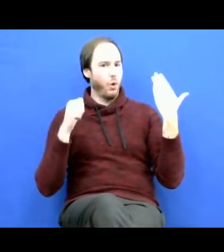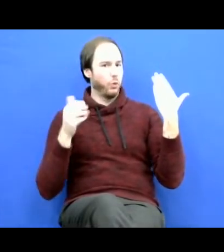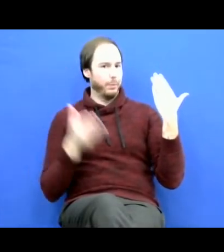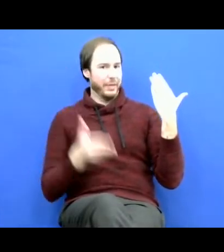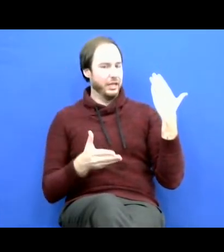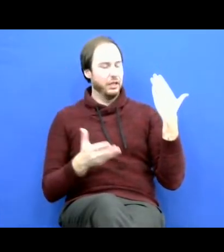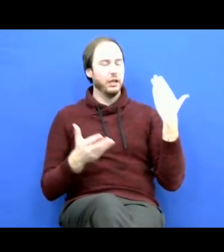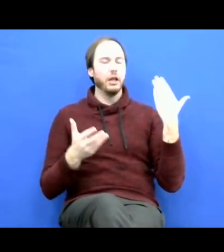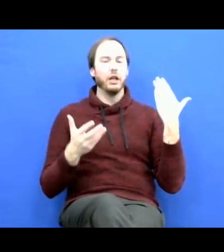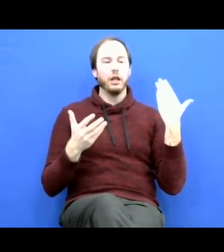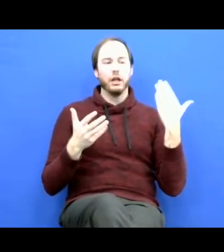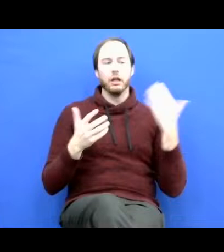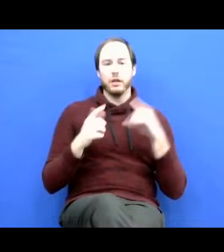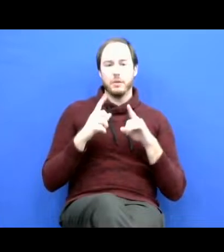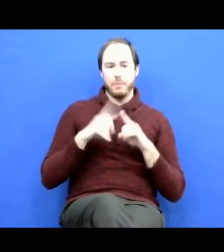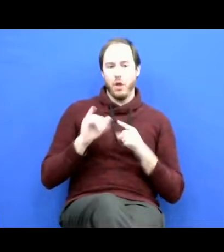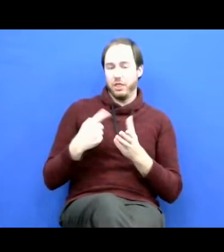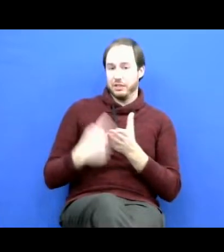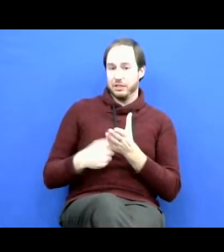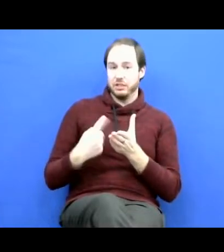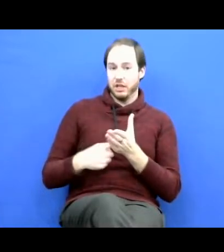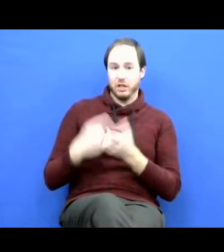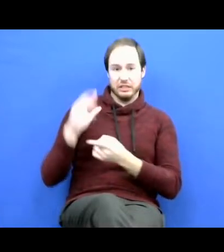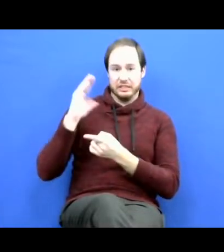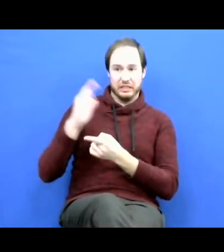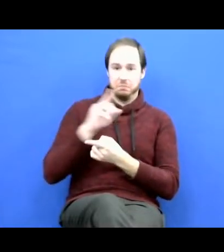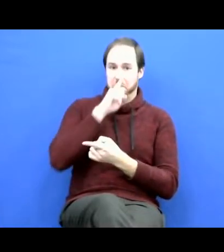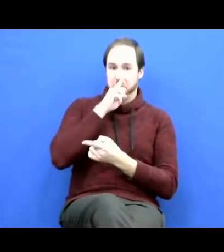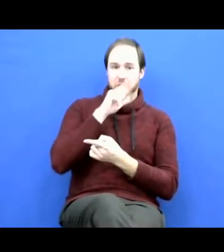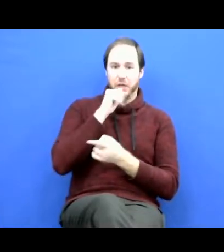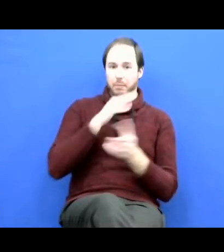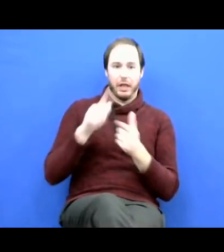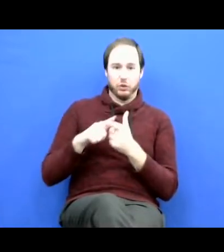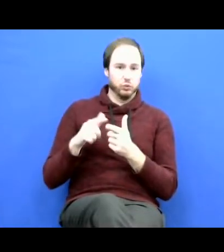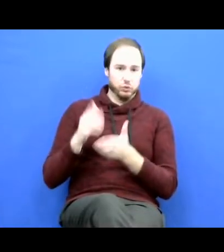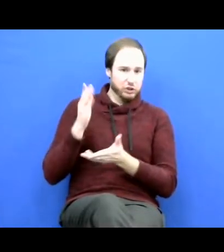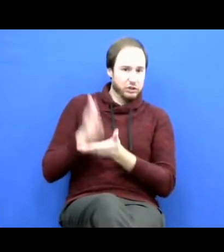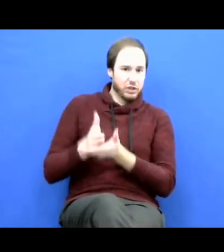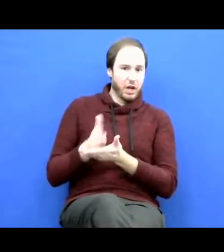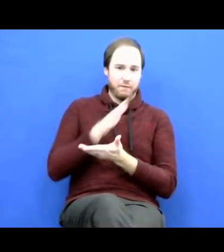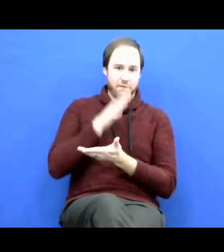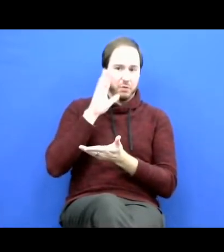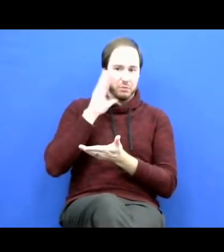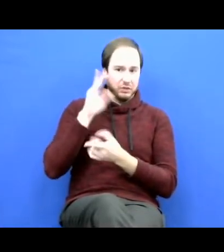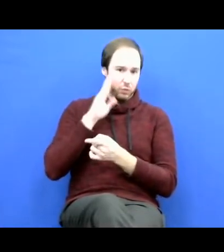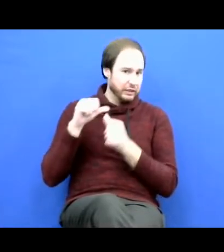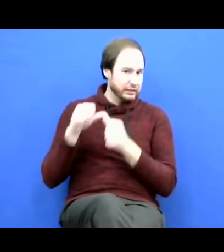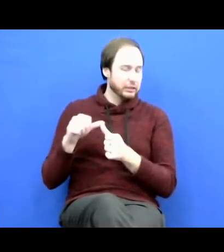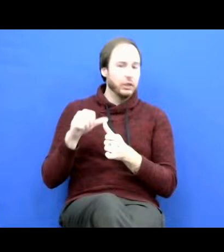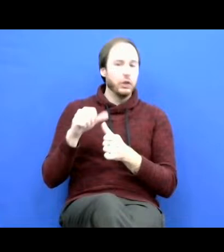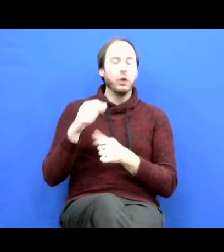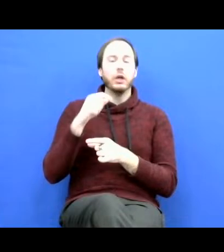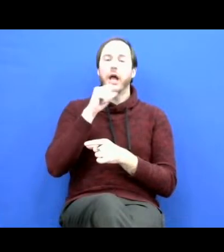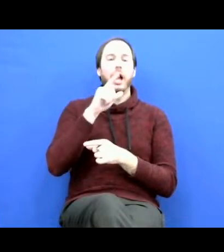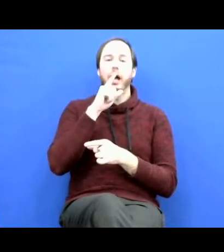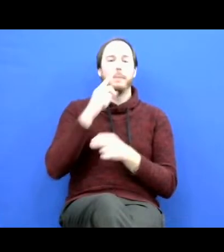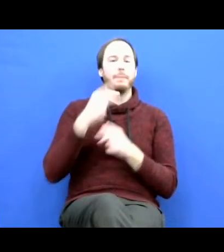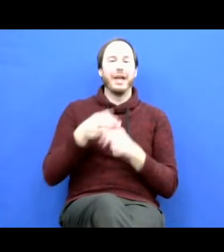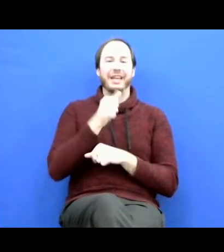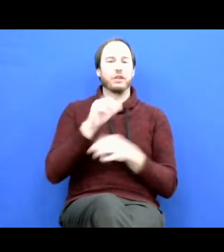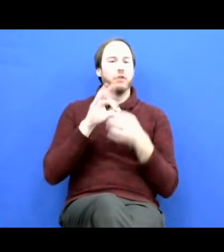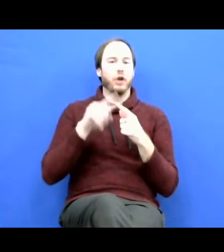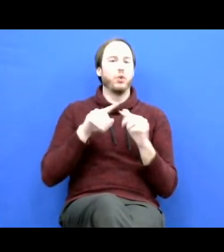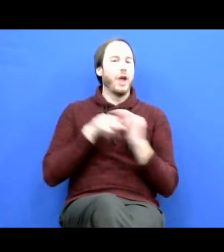And again, based off of the discussion, he did not indicate that he was going to stop farming. So doesn't say access.